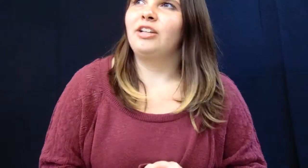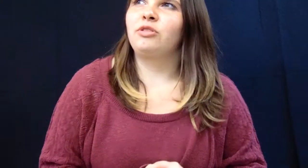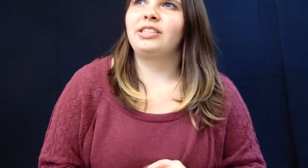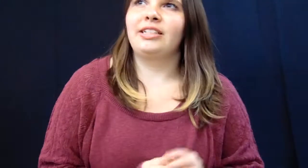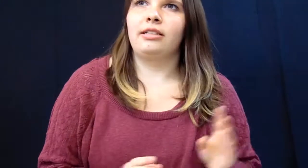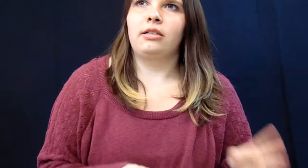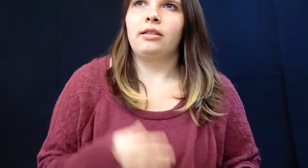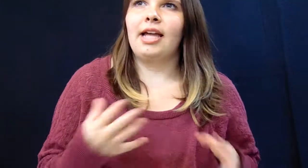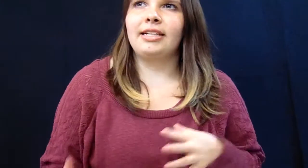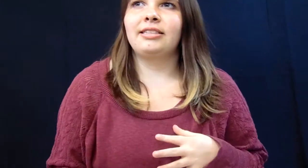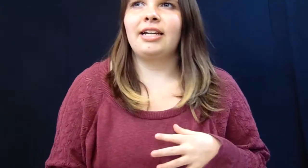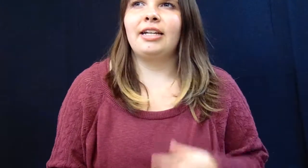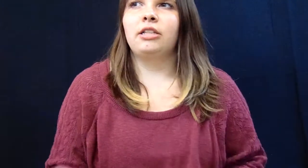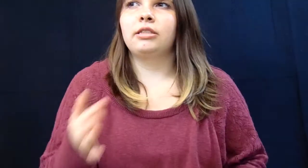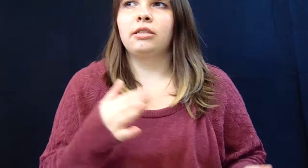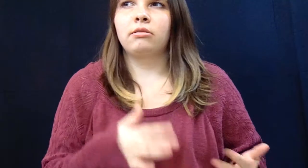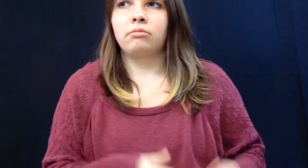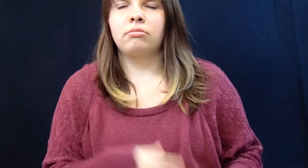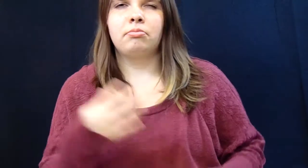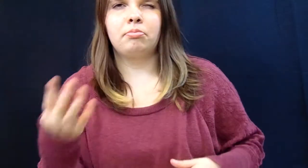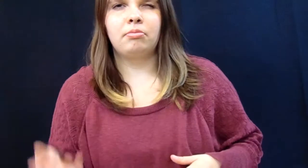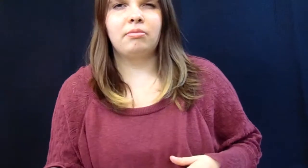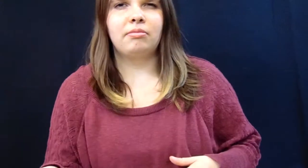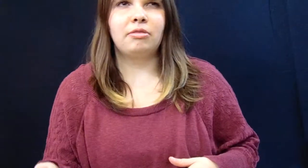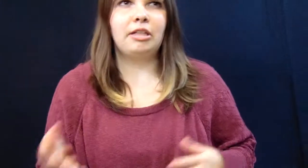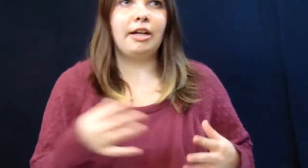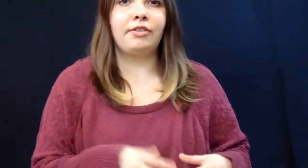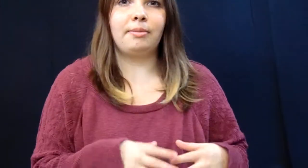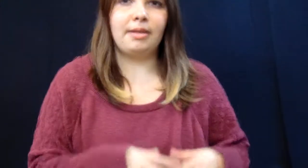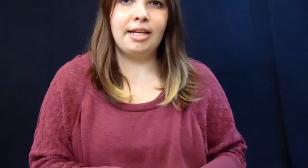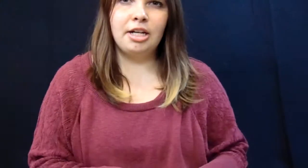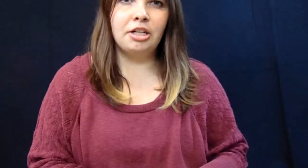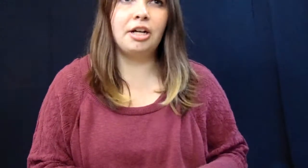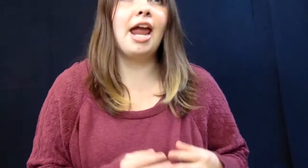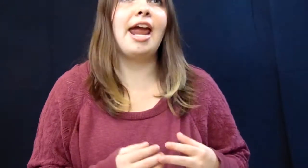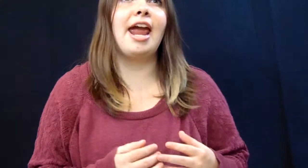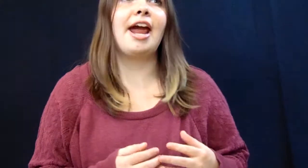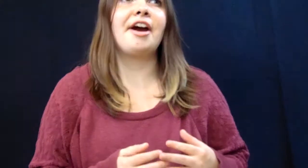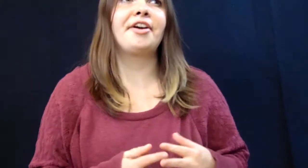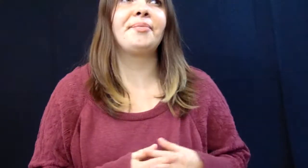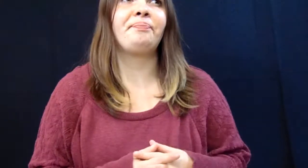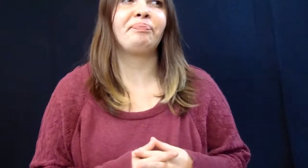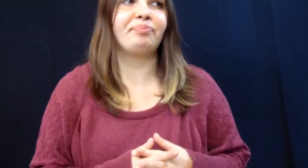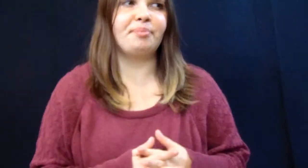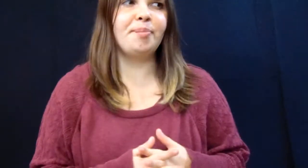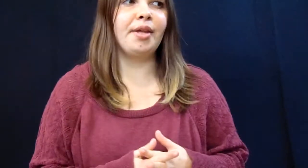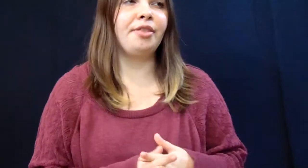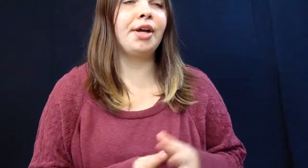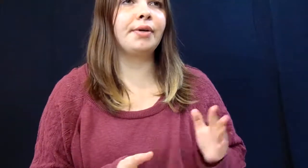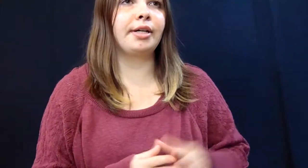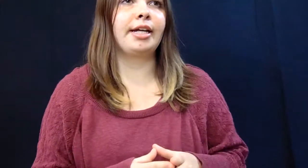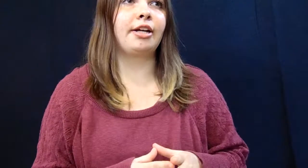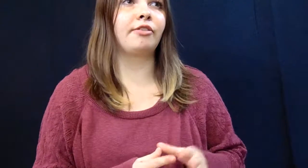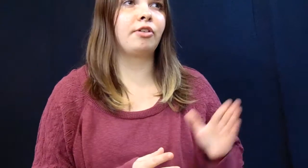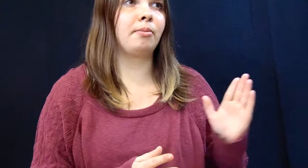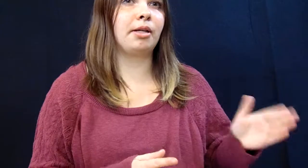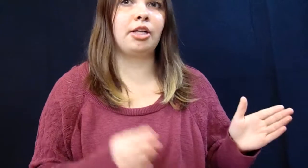it was the last night of them here and they were here for Monday